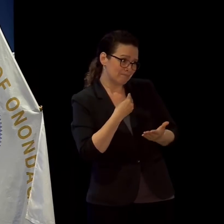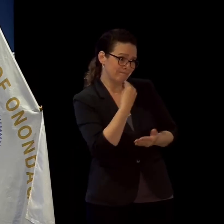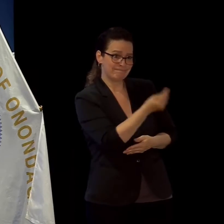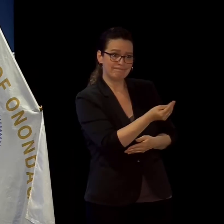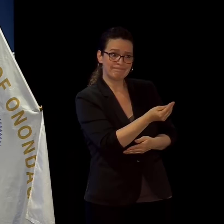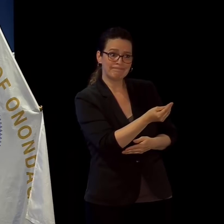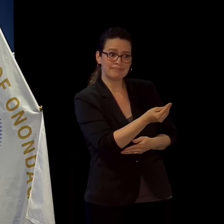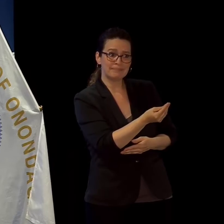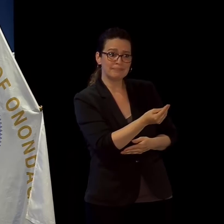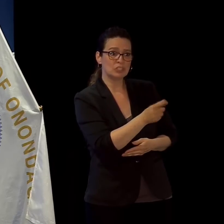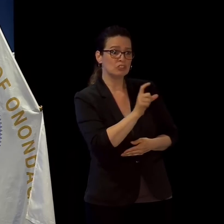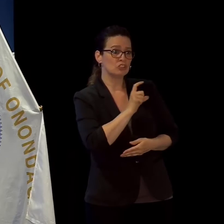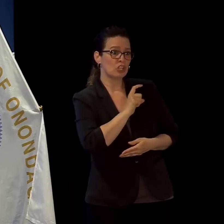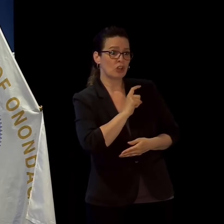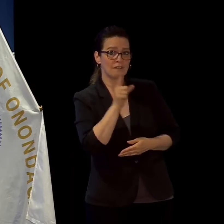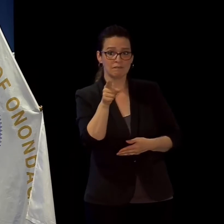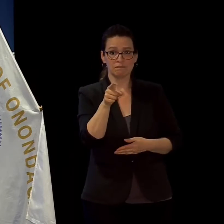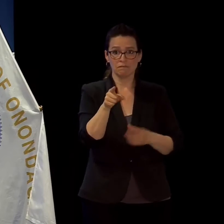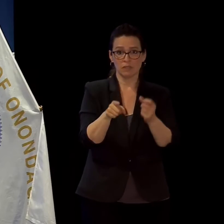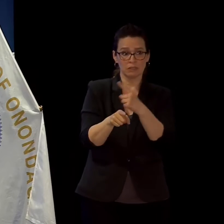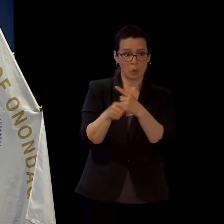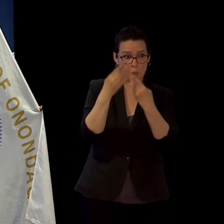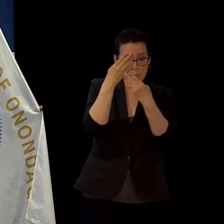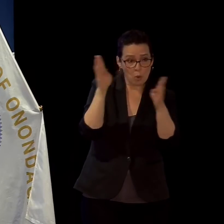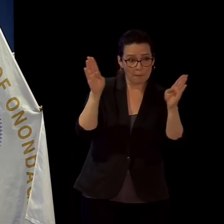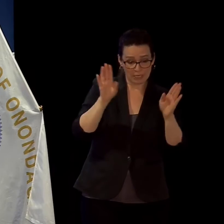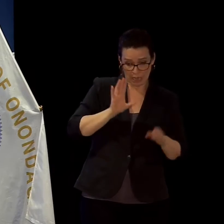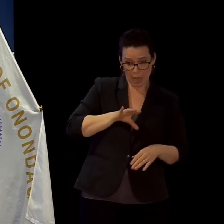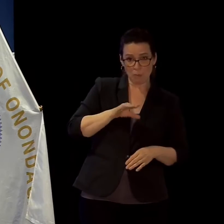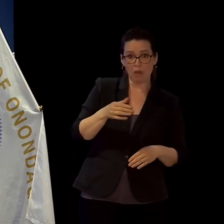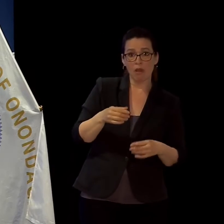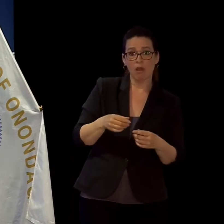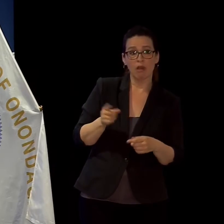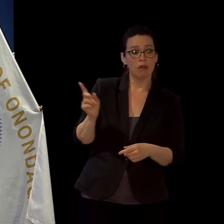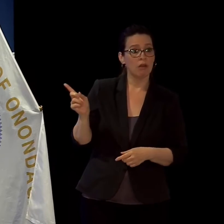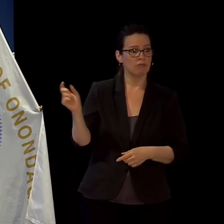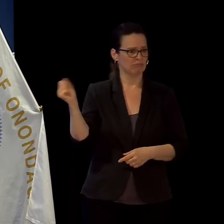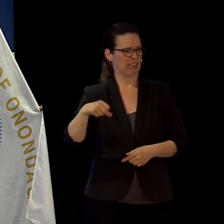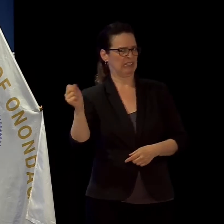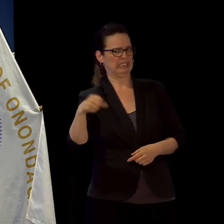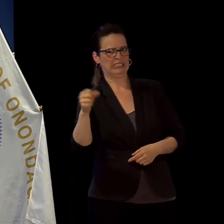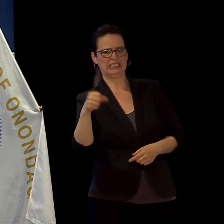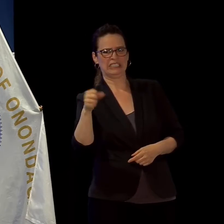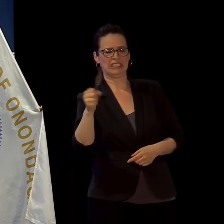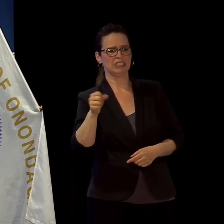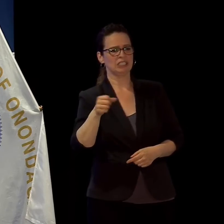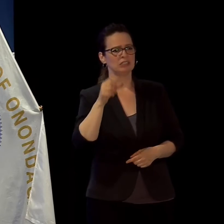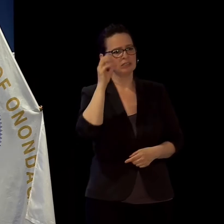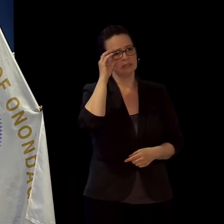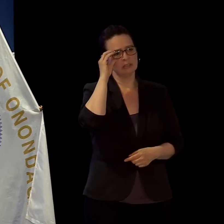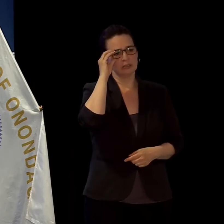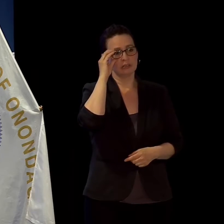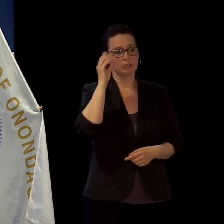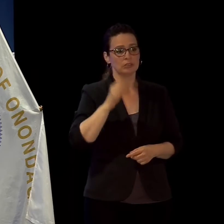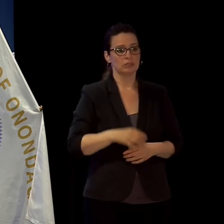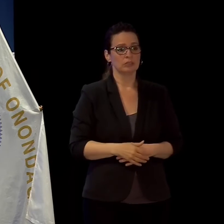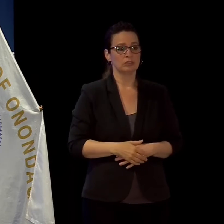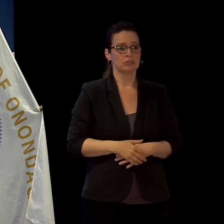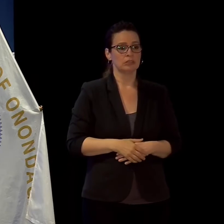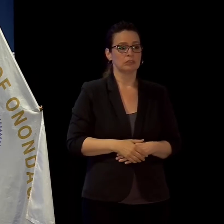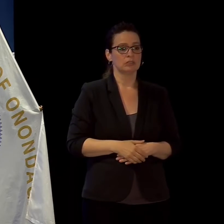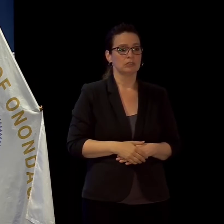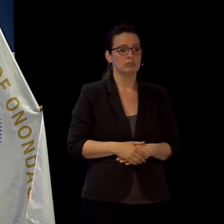the idea of having his officers equipped with body cams? Yeah, I mean, we've had some discussions. I think at this point, that's